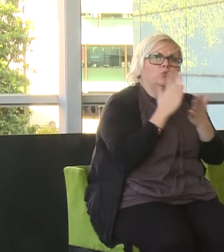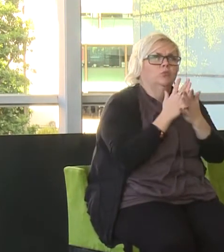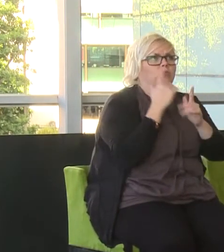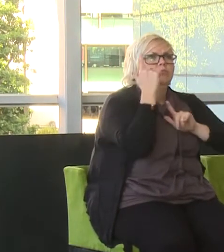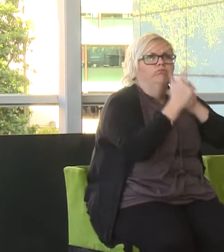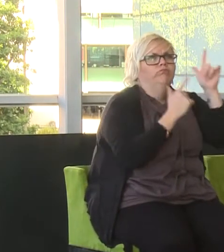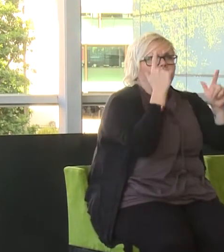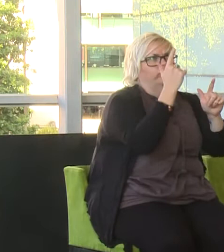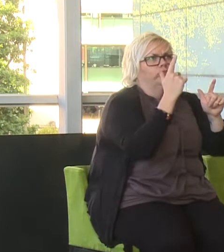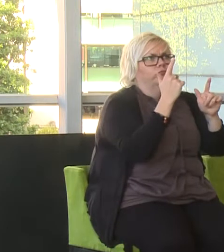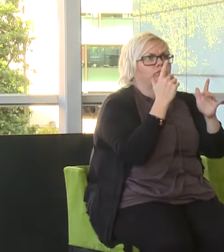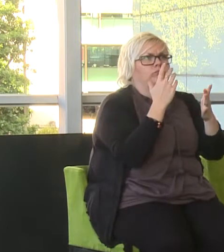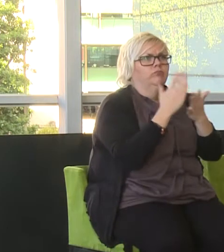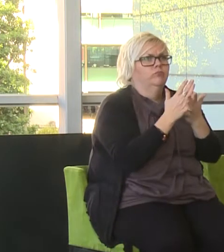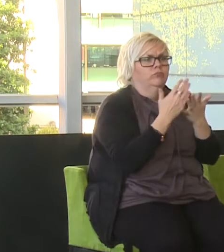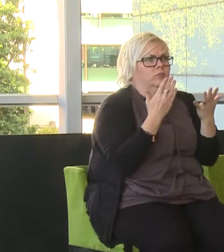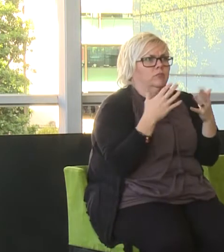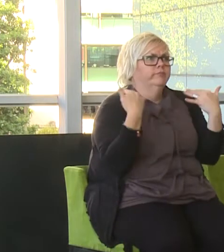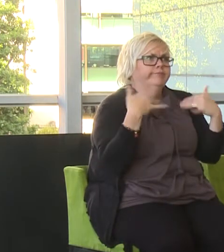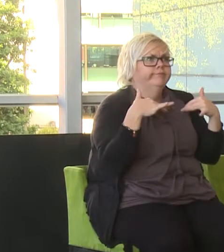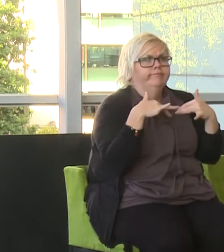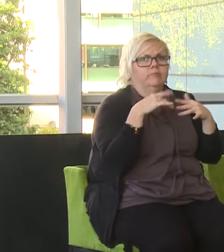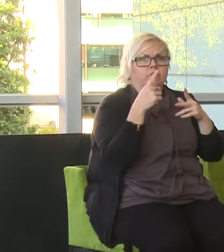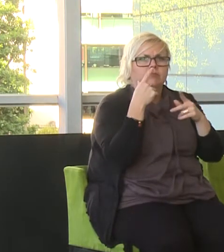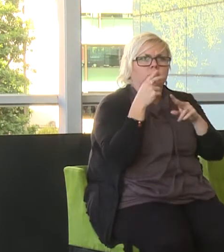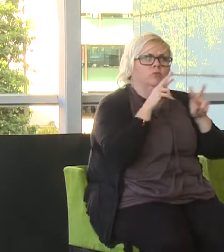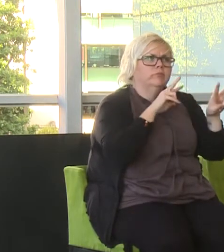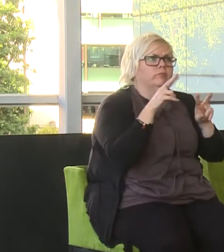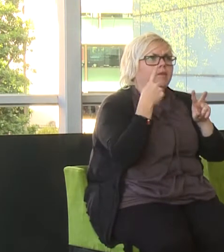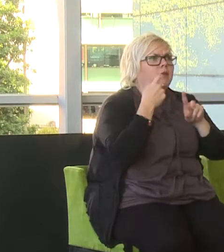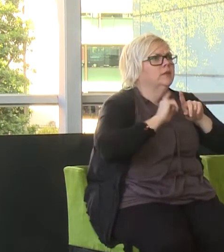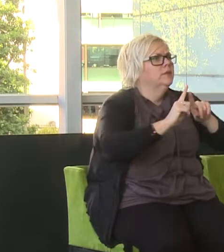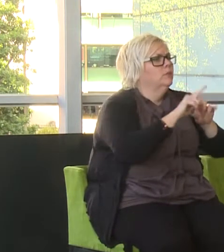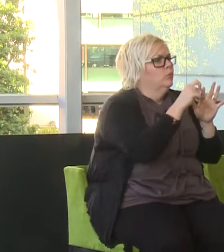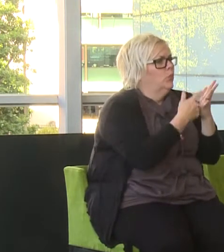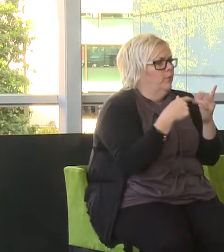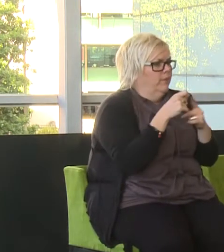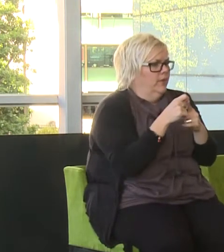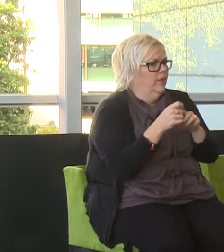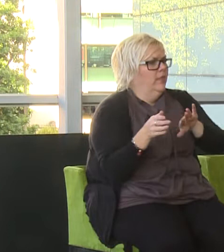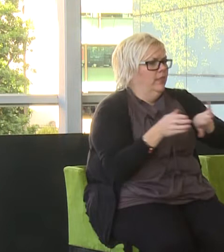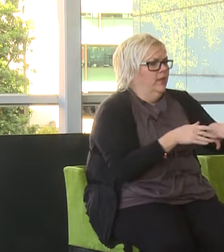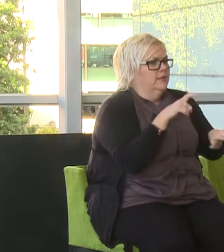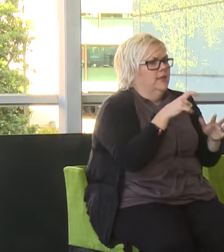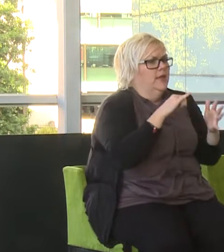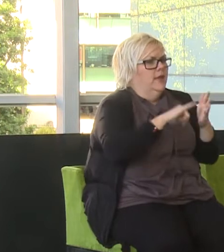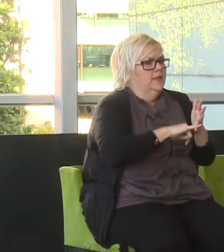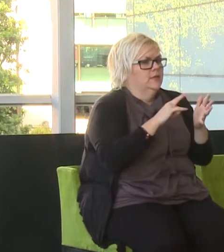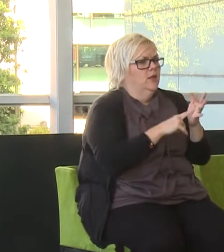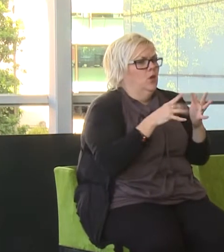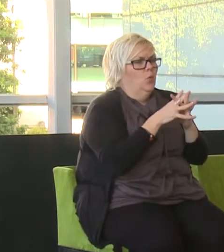was truly luscious over the top props. And then came another army, C.S. Lewis's